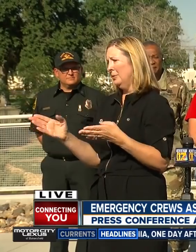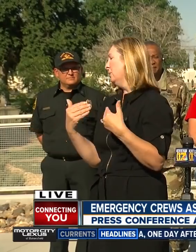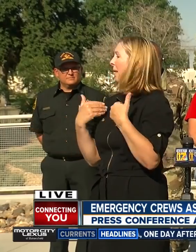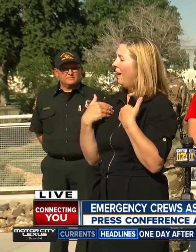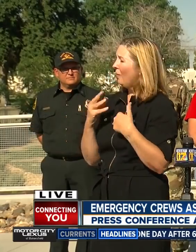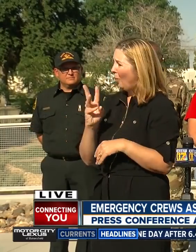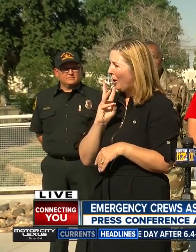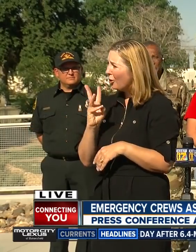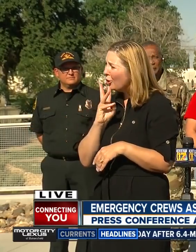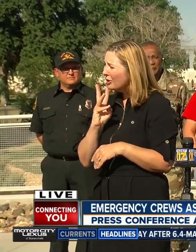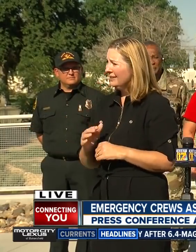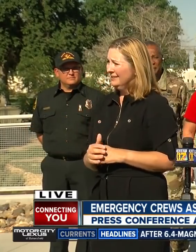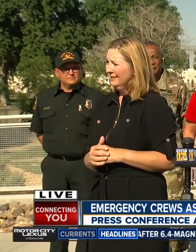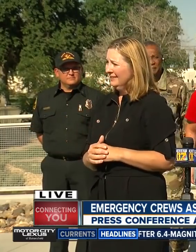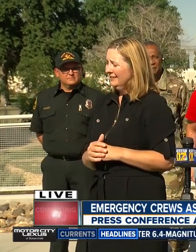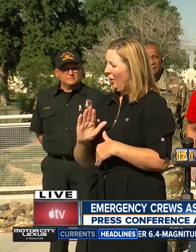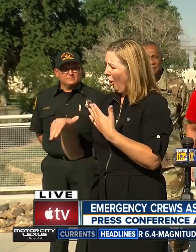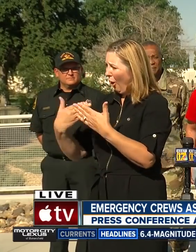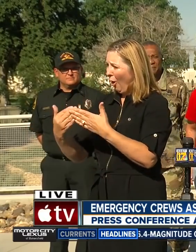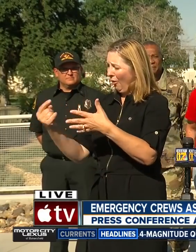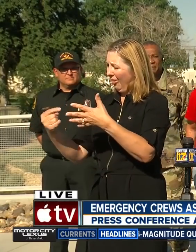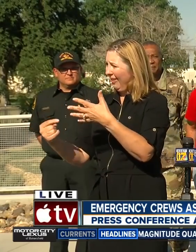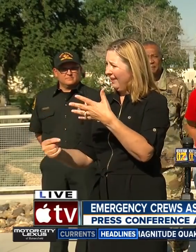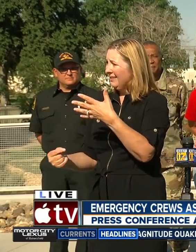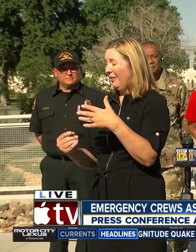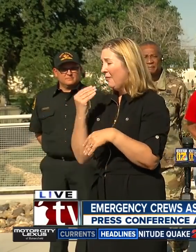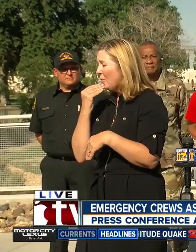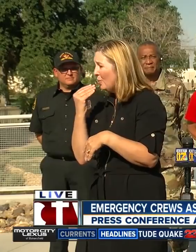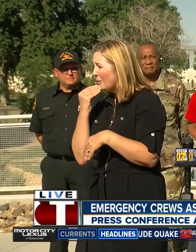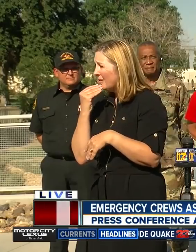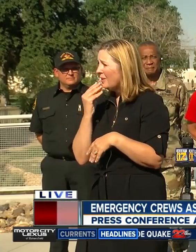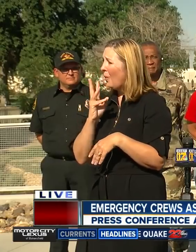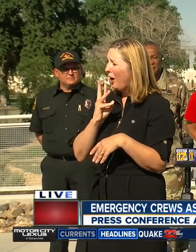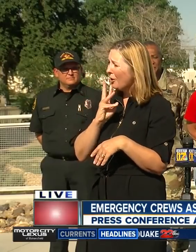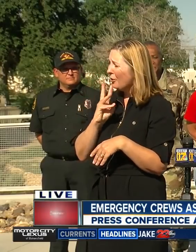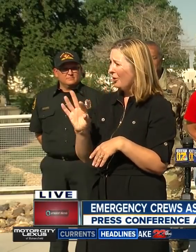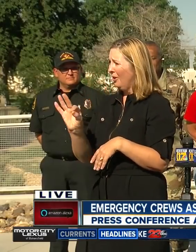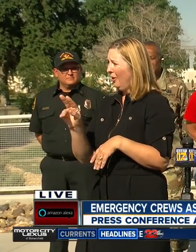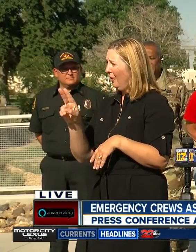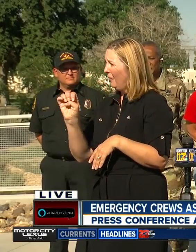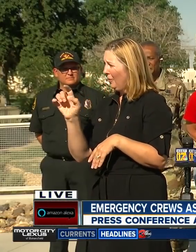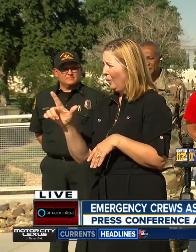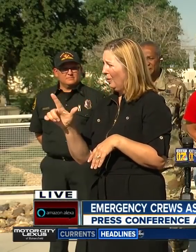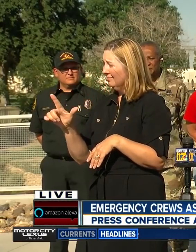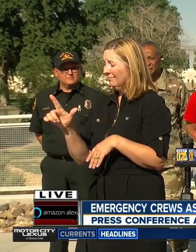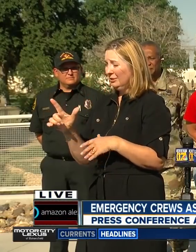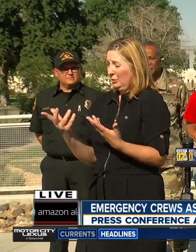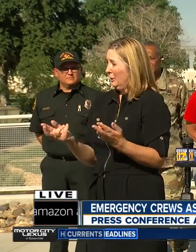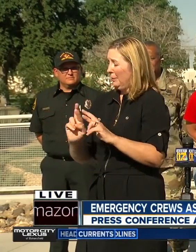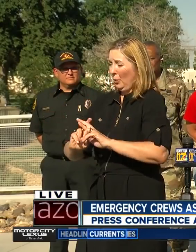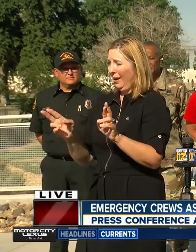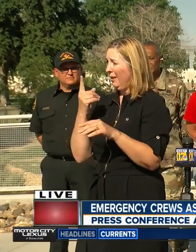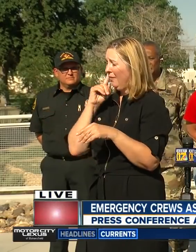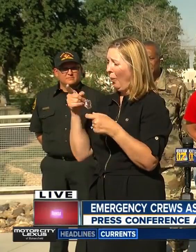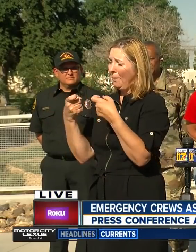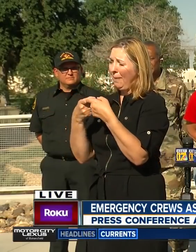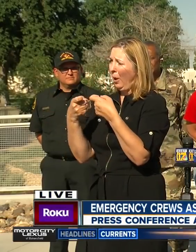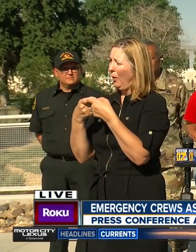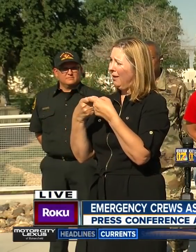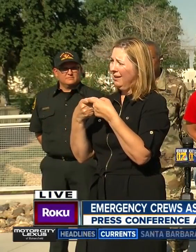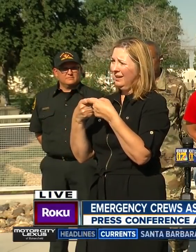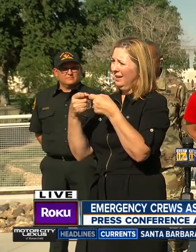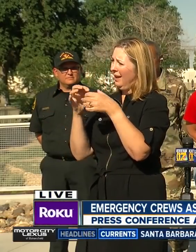water, all the essentials, you know, food and water, fuel, and be prepared for power outages.